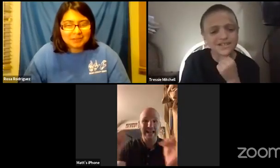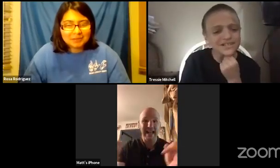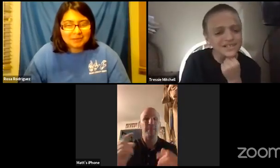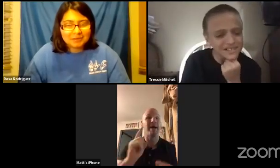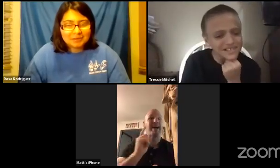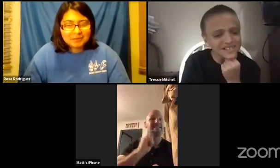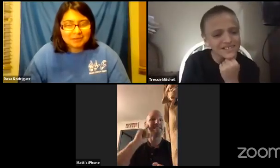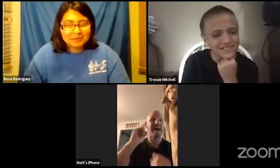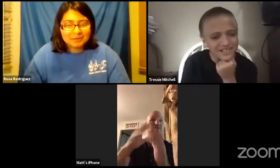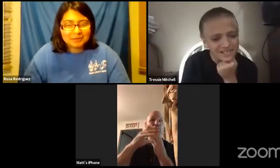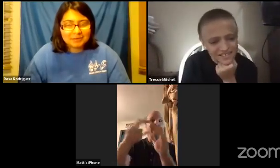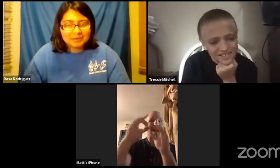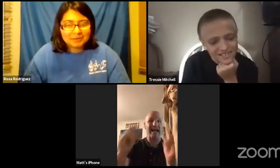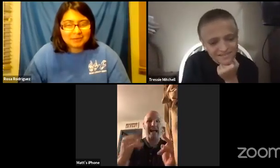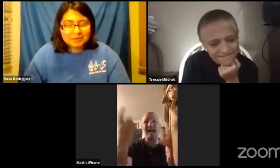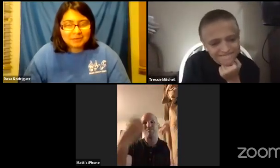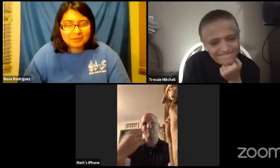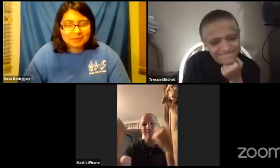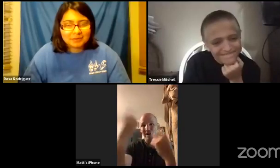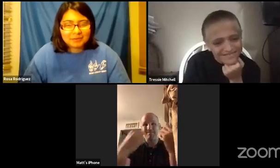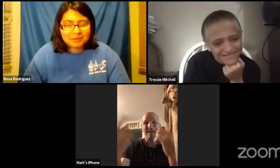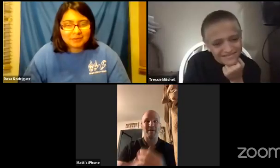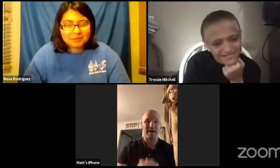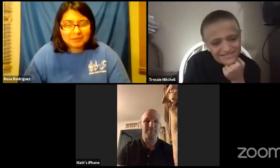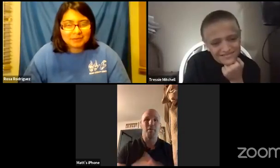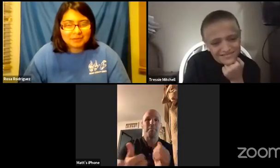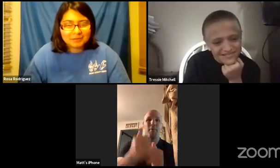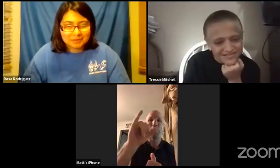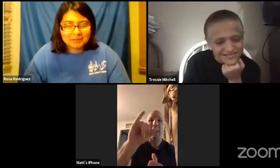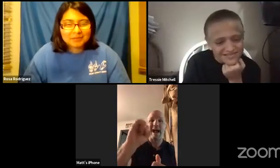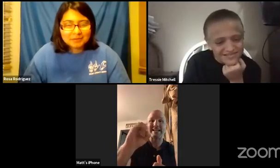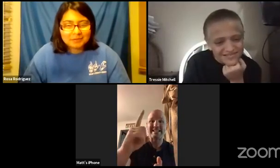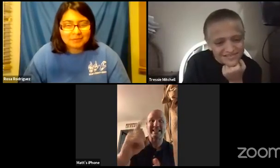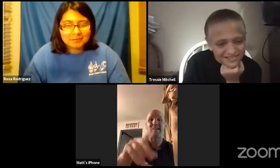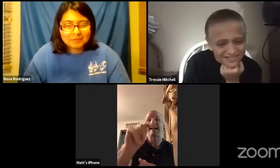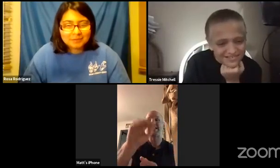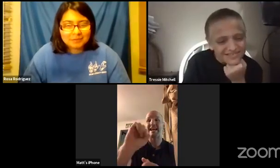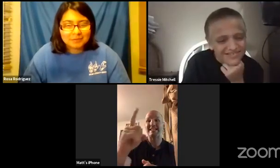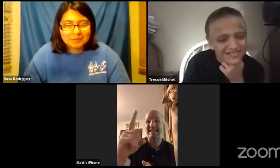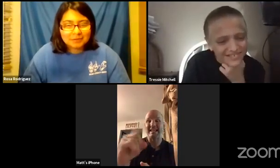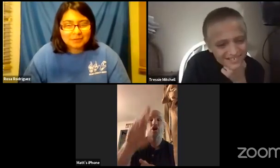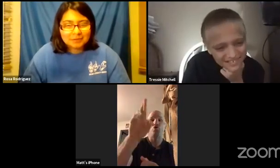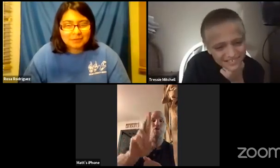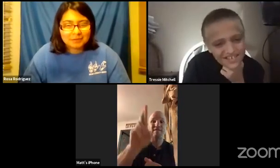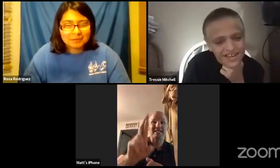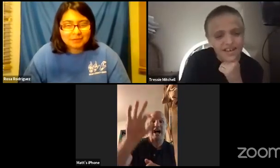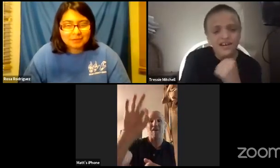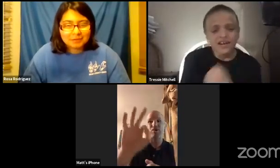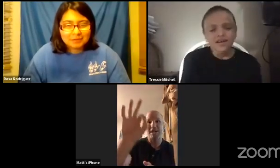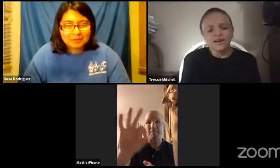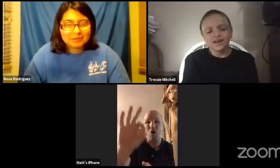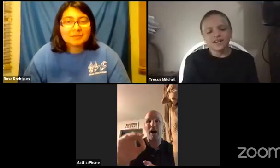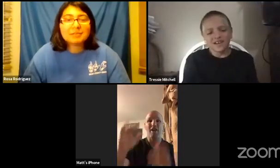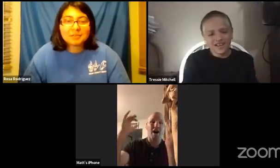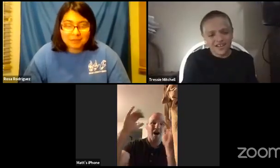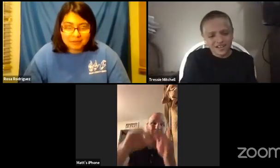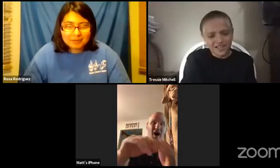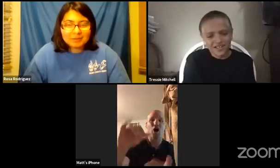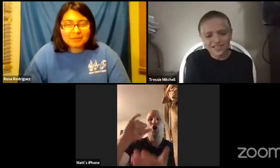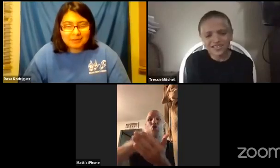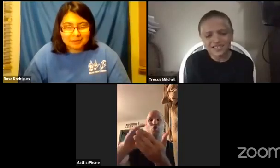am wrestling. I do travel, go to different wrestling camps, wrestling clinics,